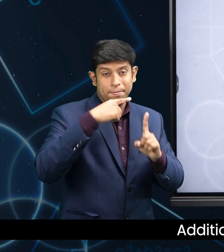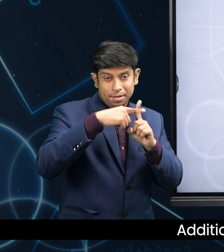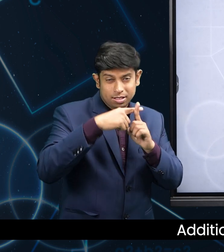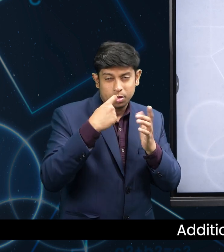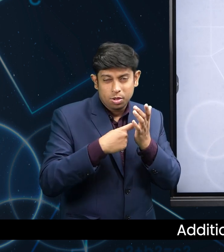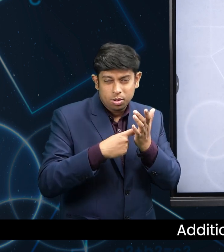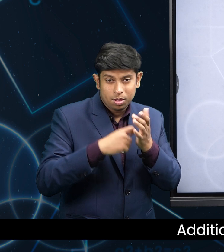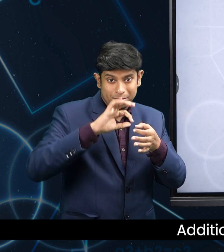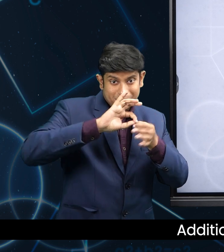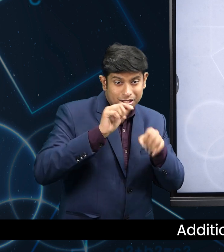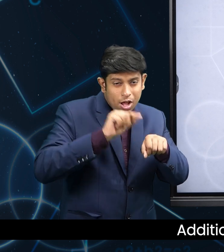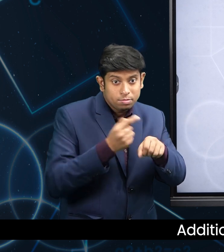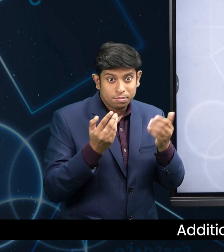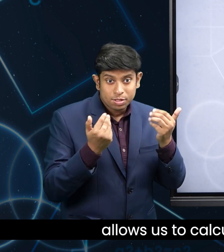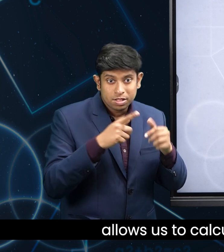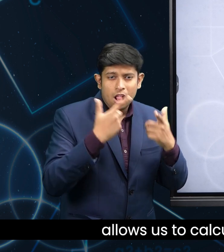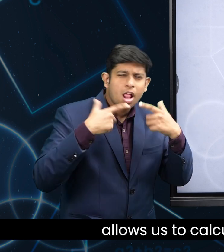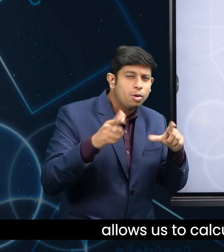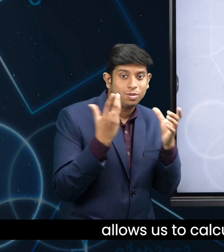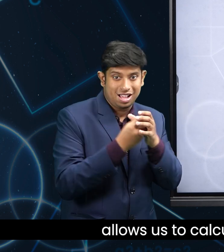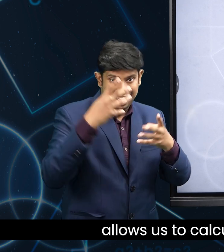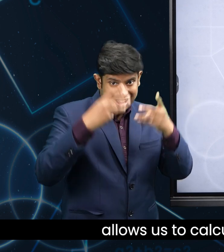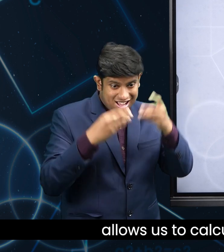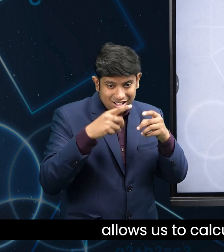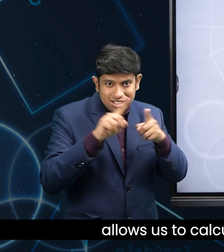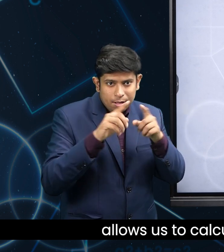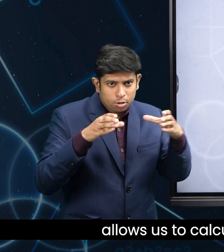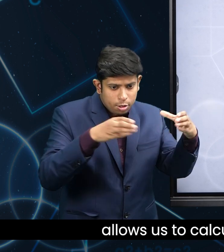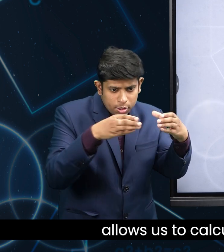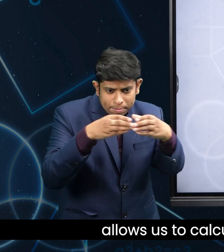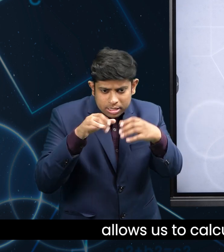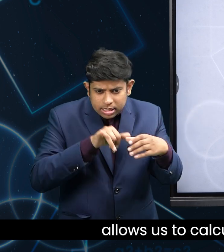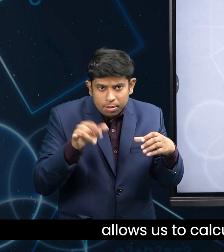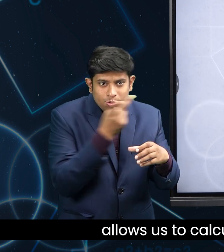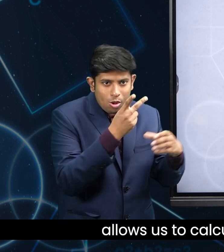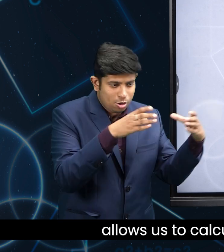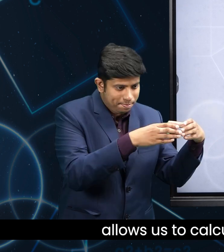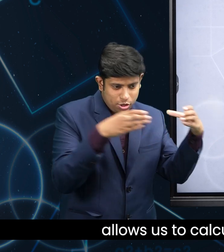The addition theorem of probability allows us to calculate the sum of two events.